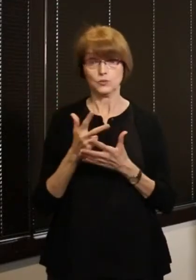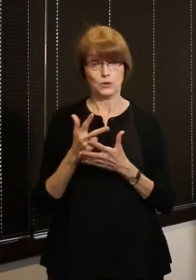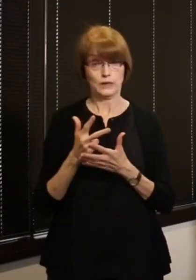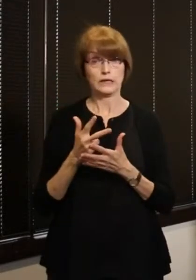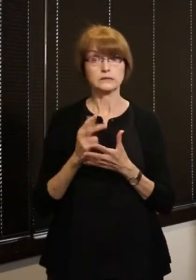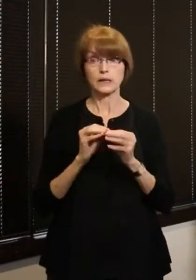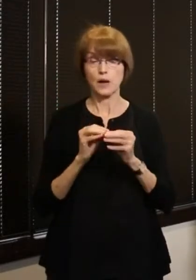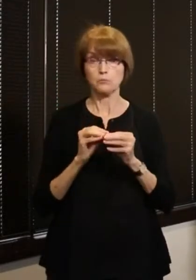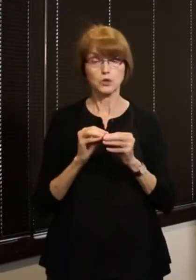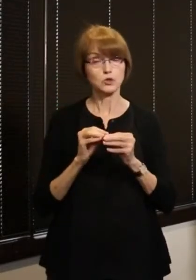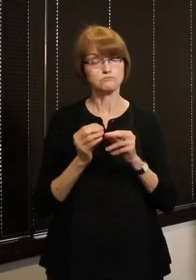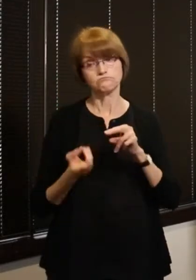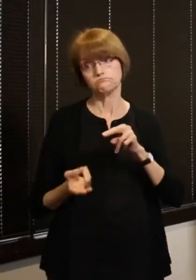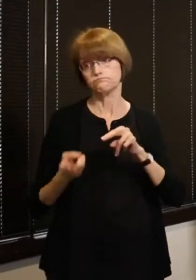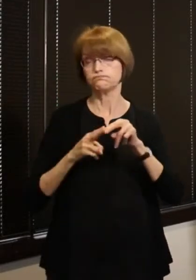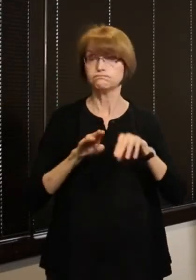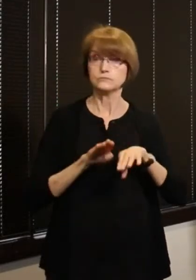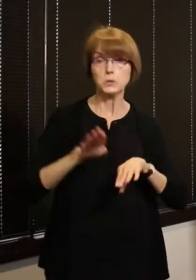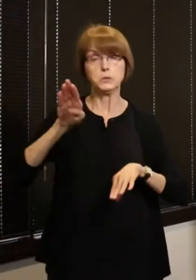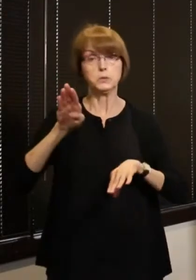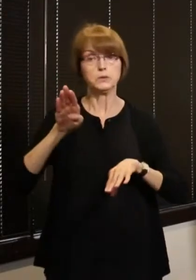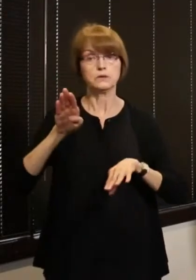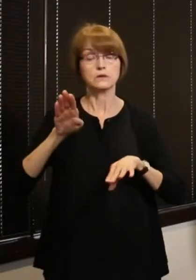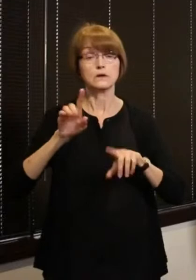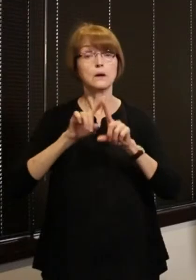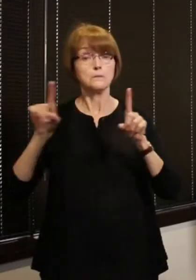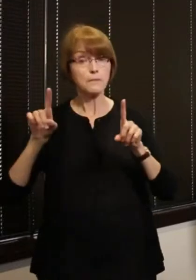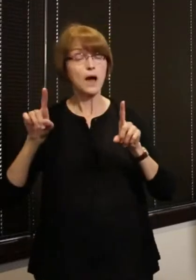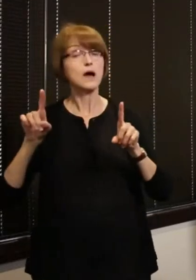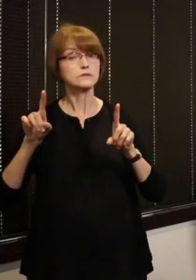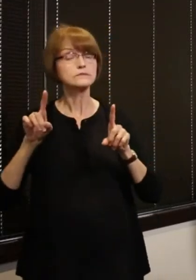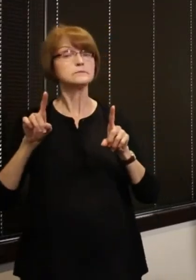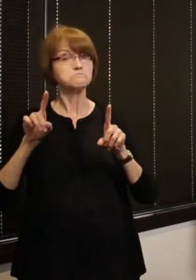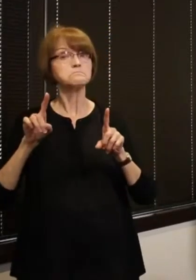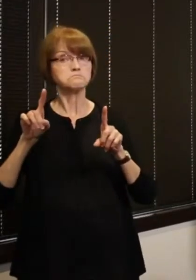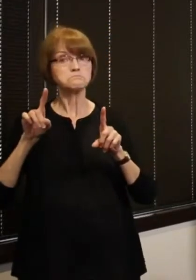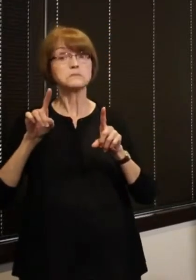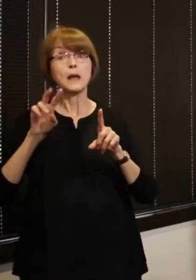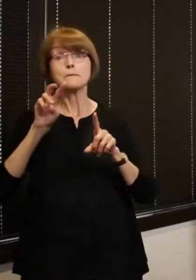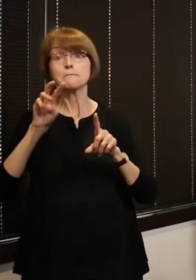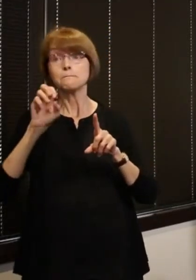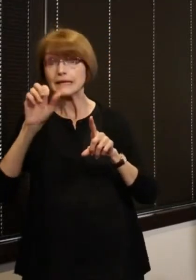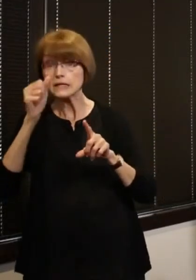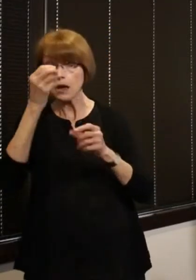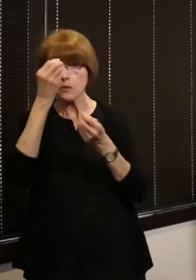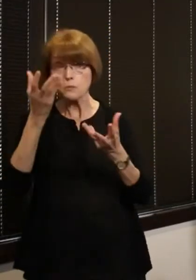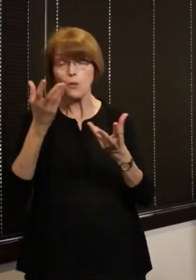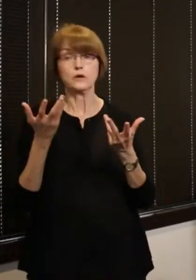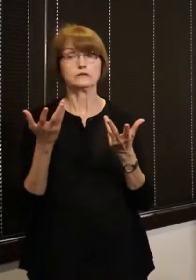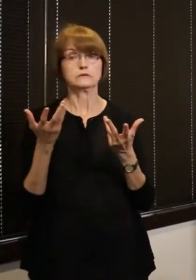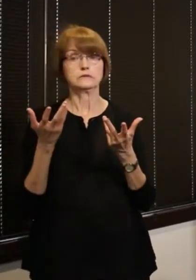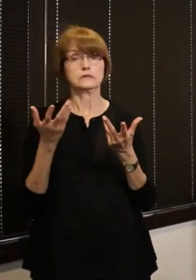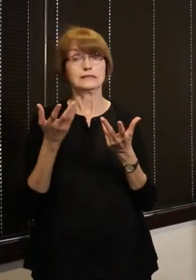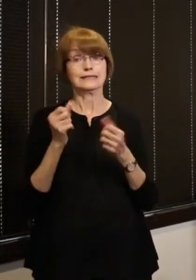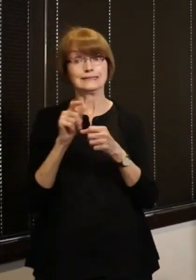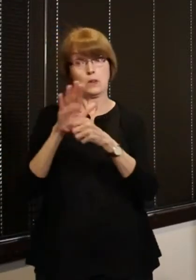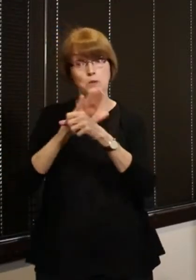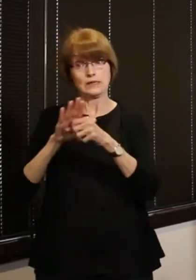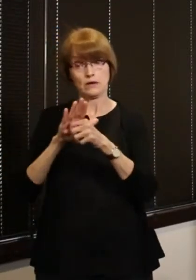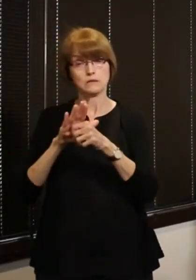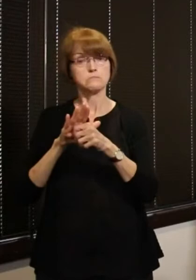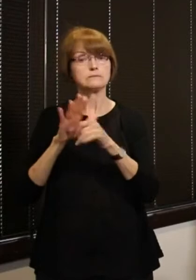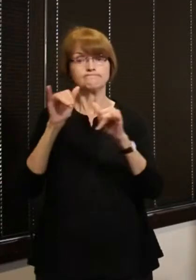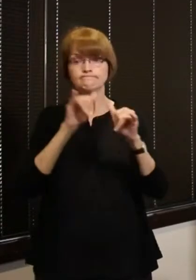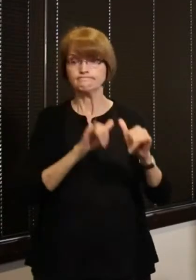weeks. But as has been reported in the media, we have seen a decrease, not just here in the metropolitan area, but across the